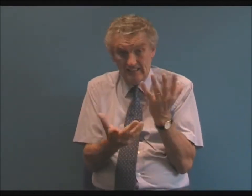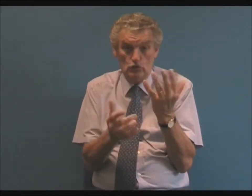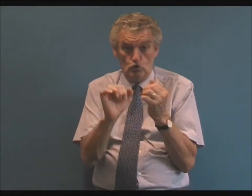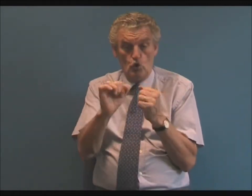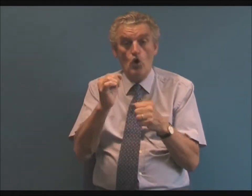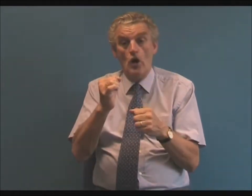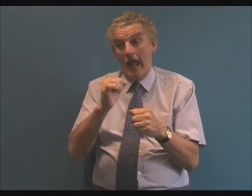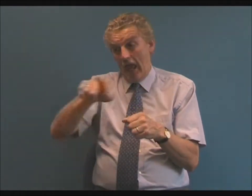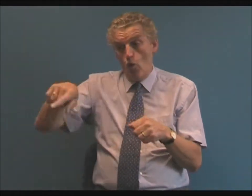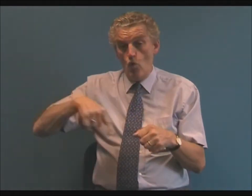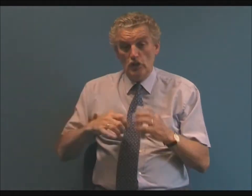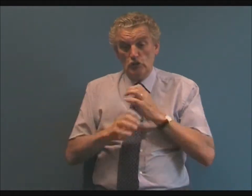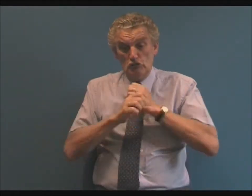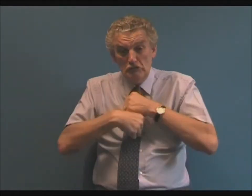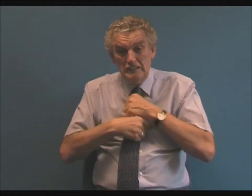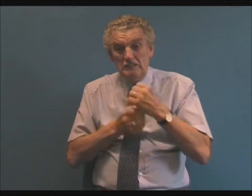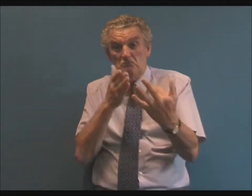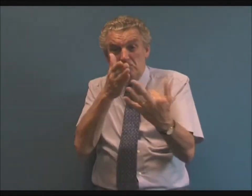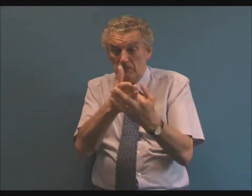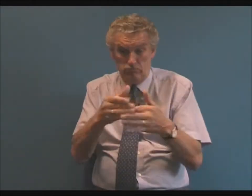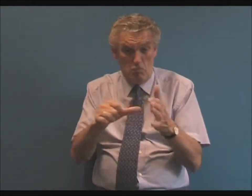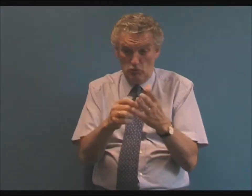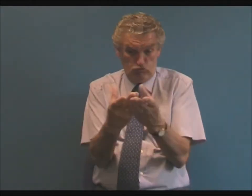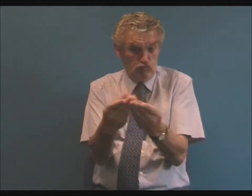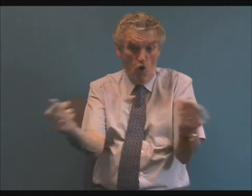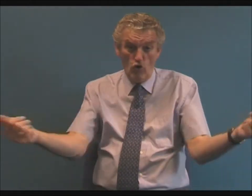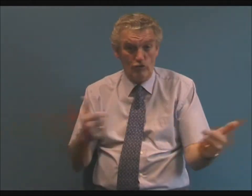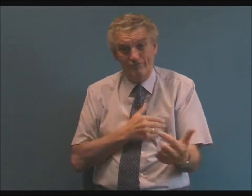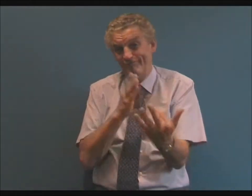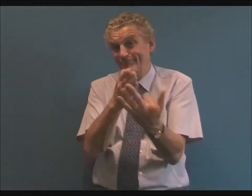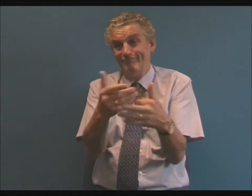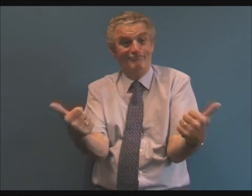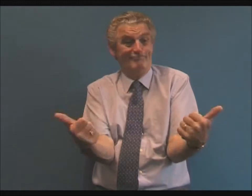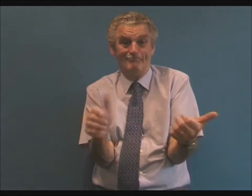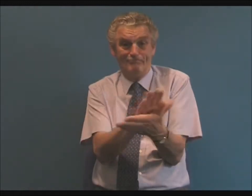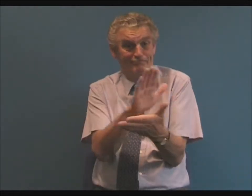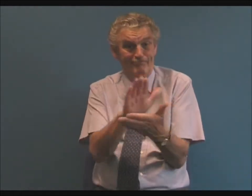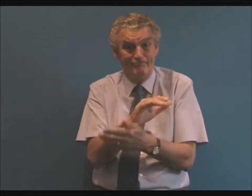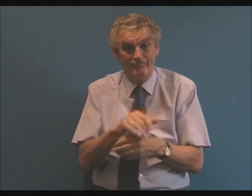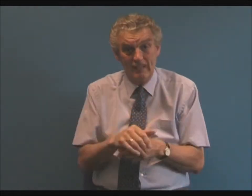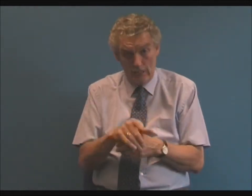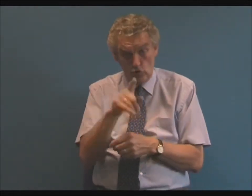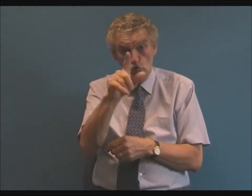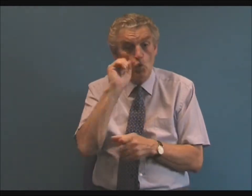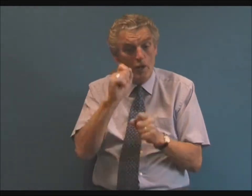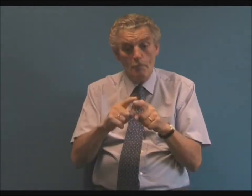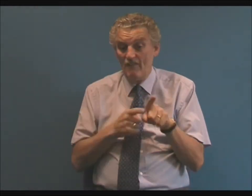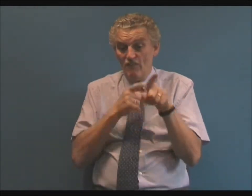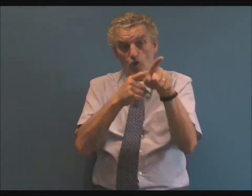these things, then our stress of access will disappear and